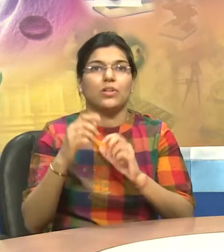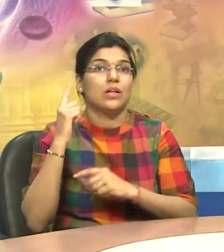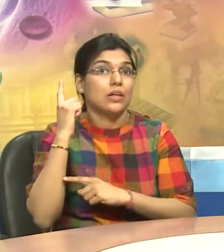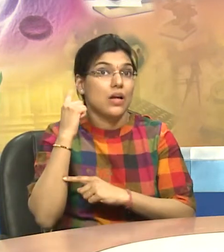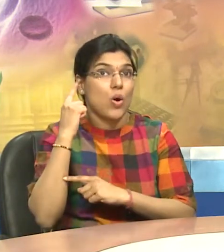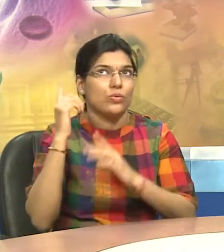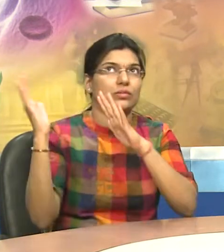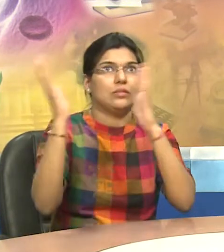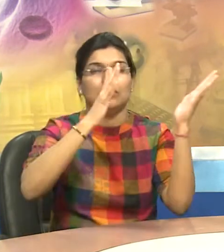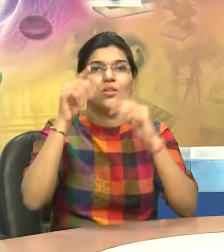to get ill